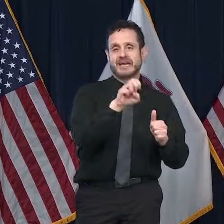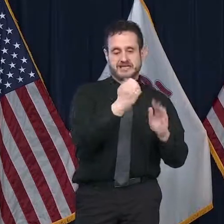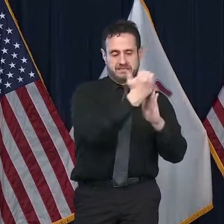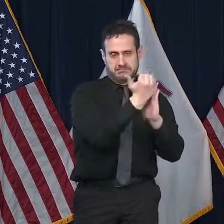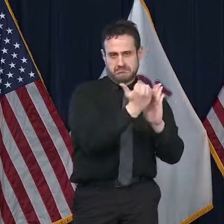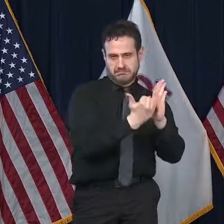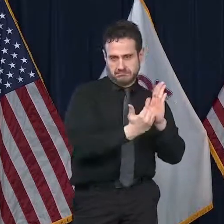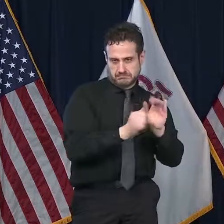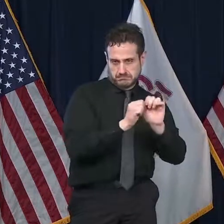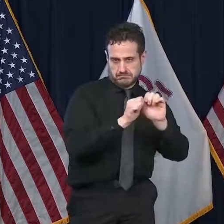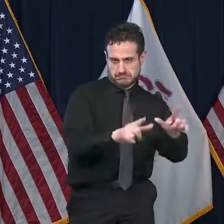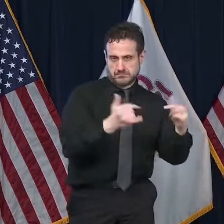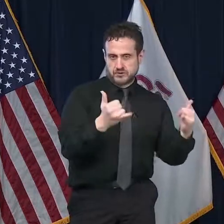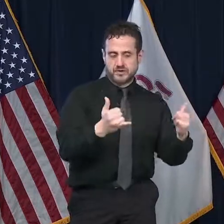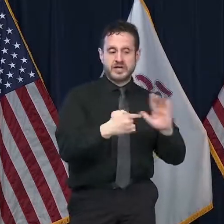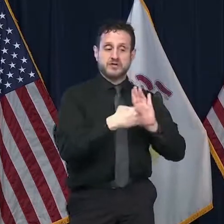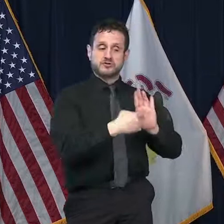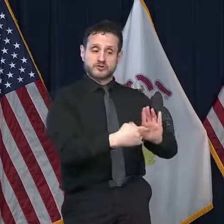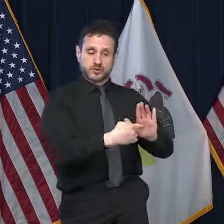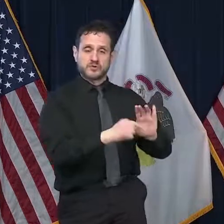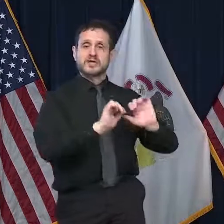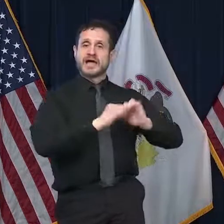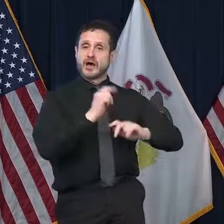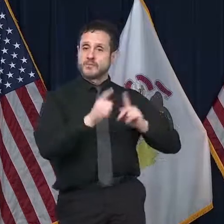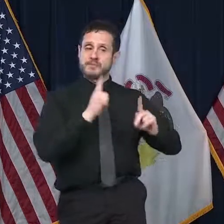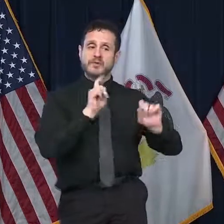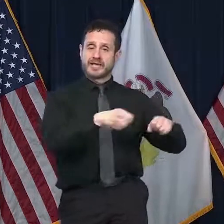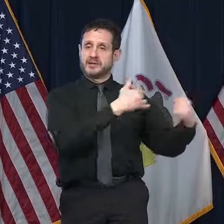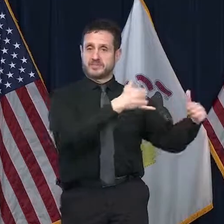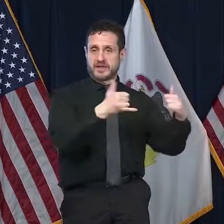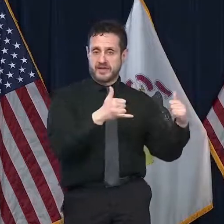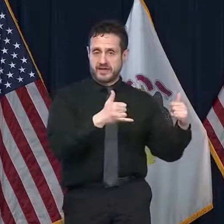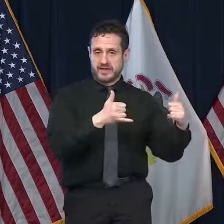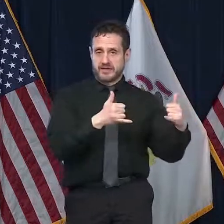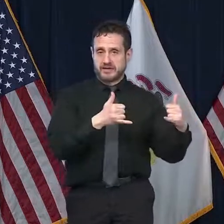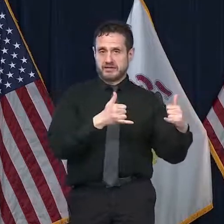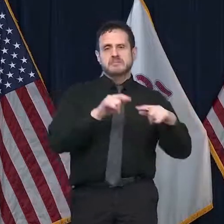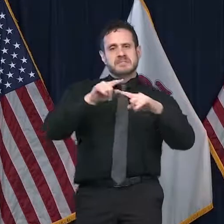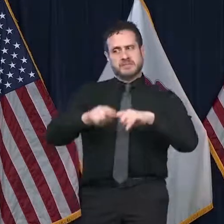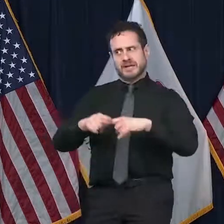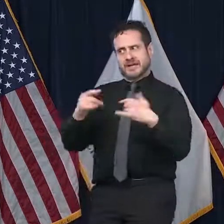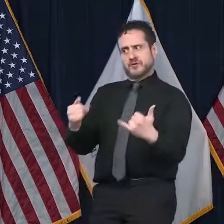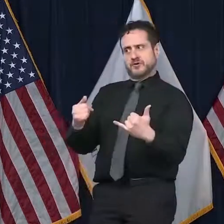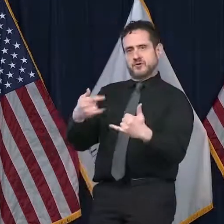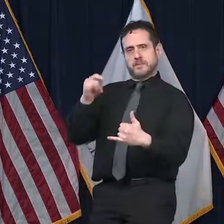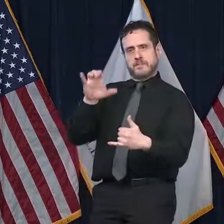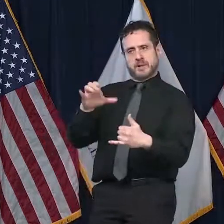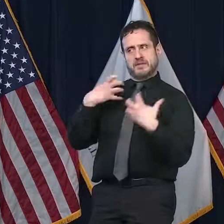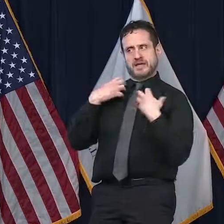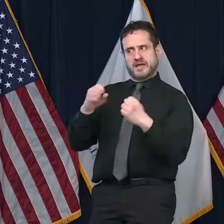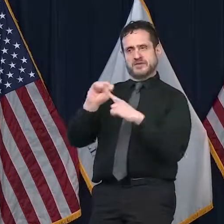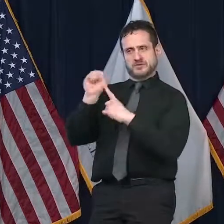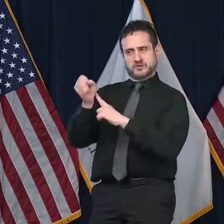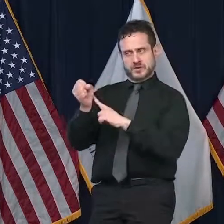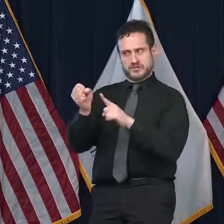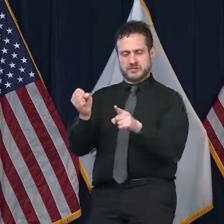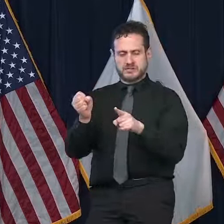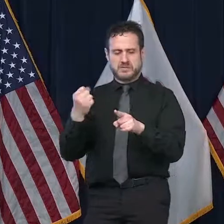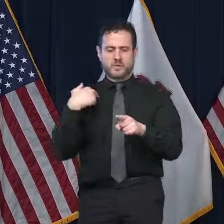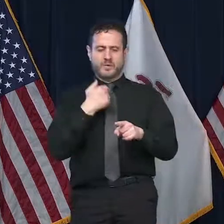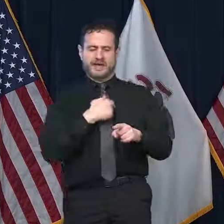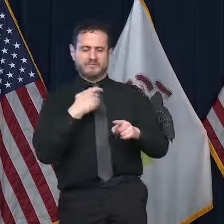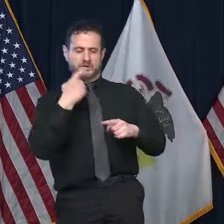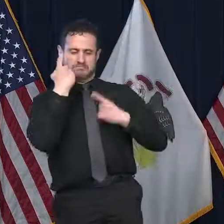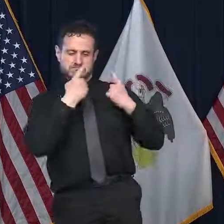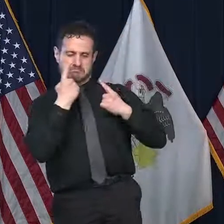the level of play allowed, dictated by the current public health conditions that we find ourselves in. We have to think about